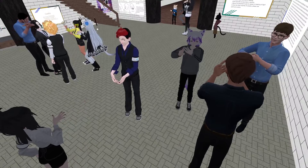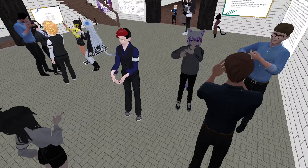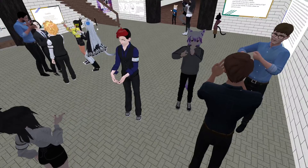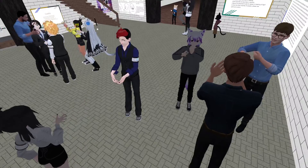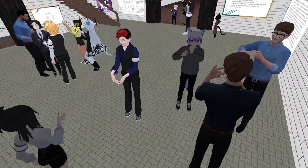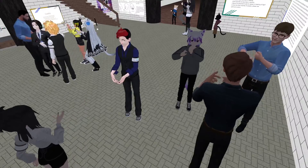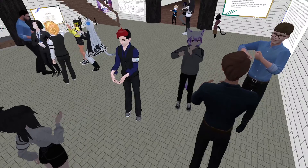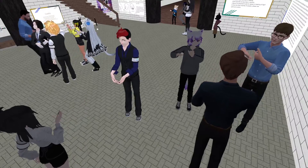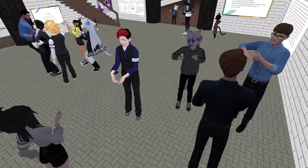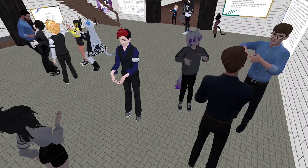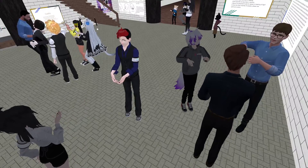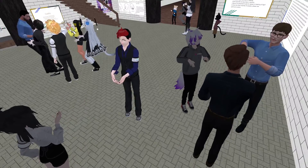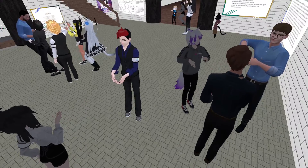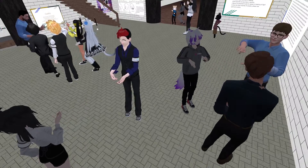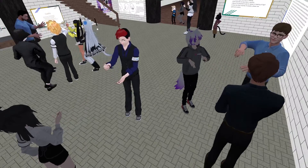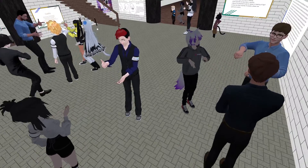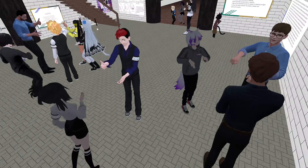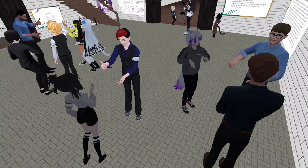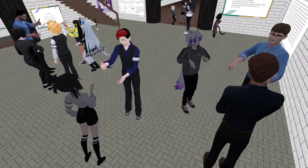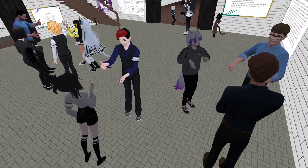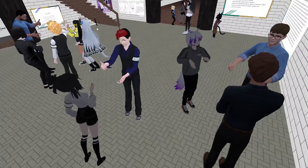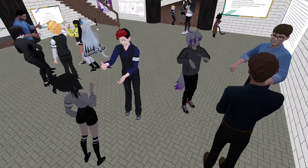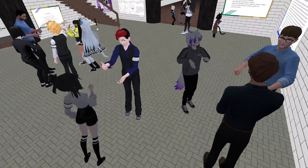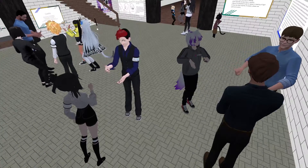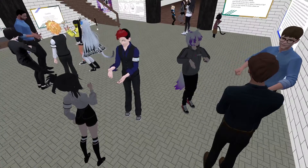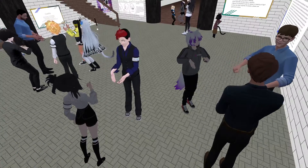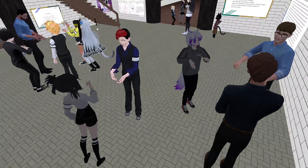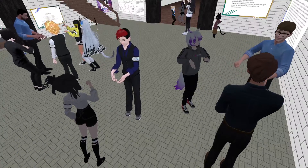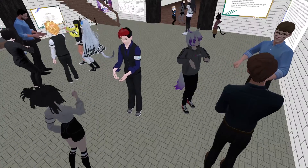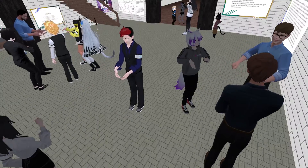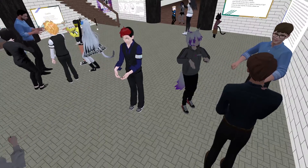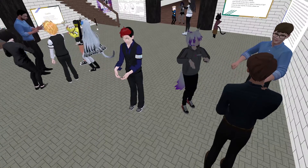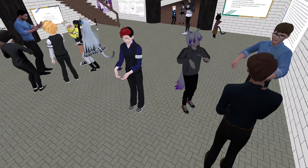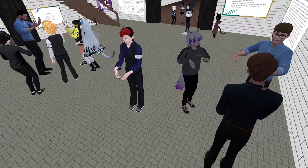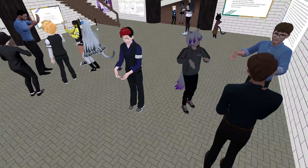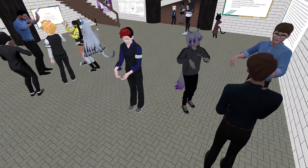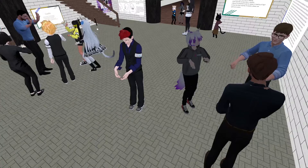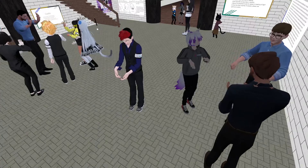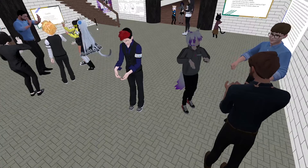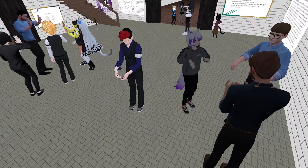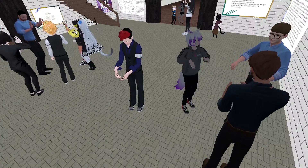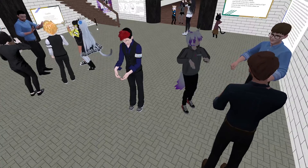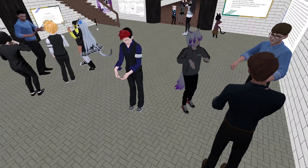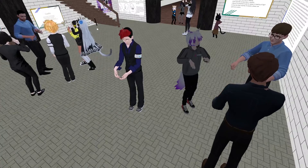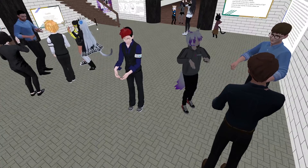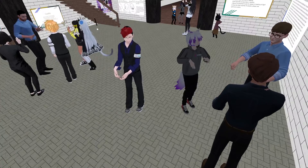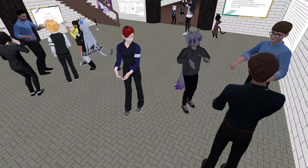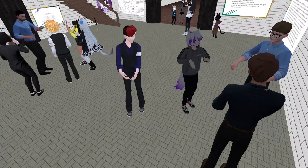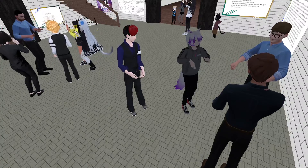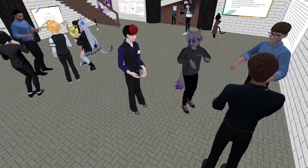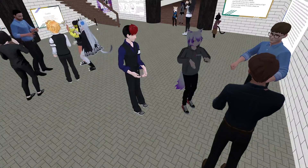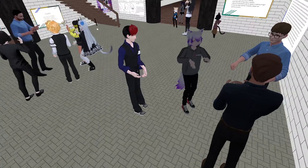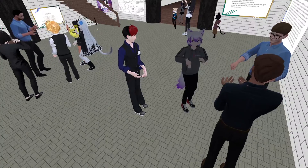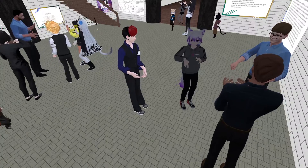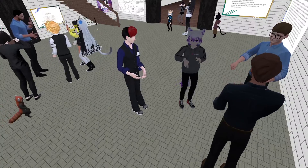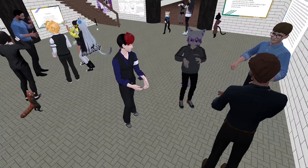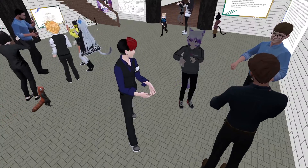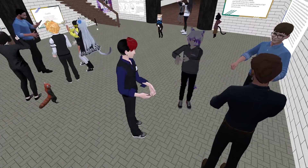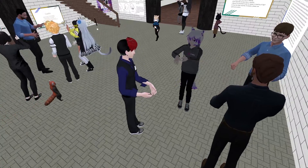I think the class. closest thing thanks. is the They quest. have their own class that Their Thanks hand again. tracking, that but you just can't use it got for right anything. there on that wall.